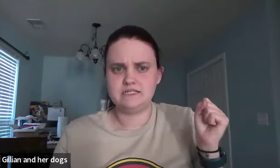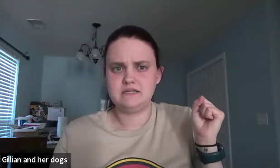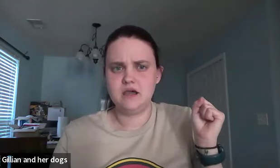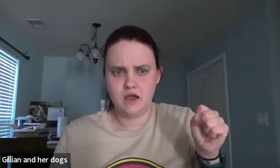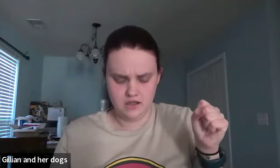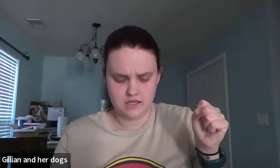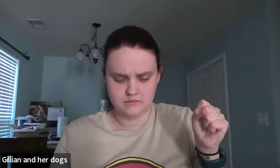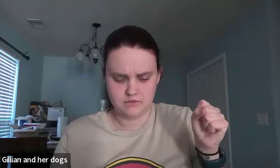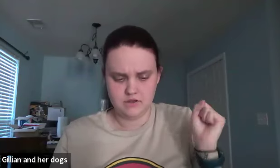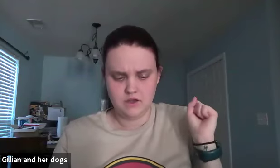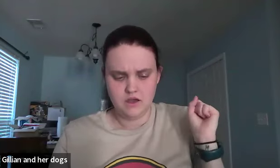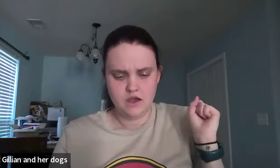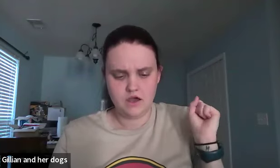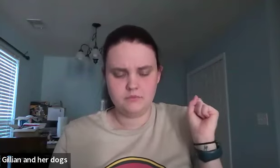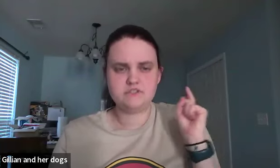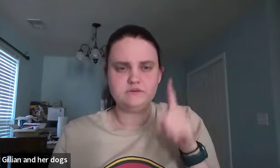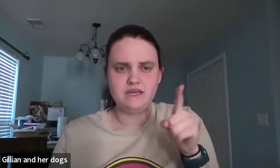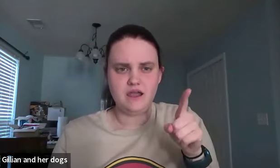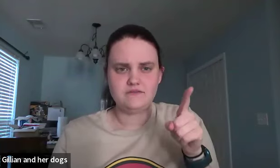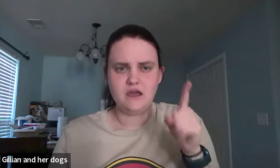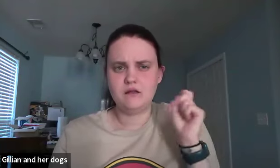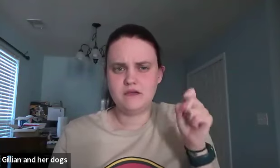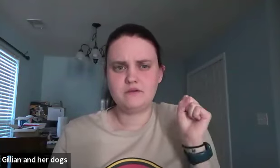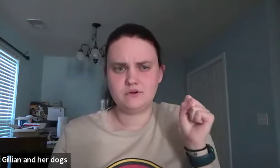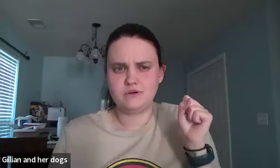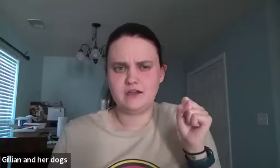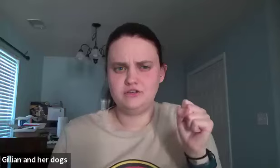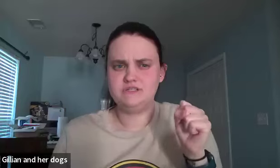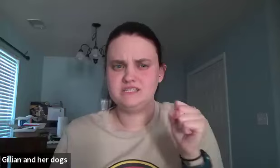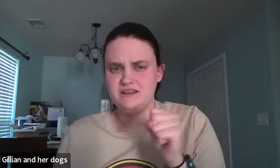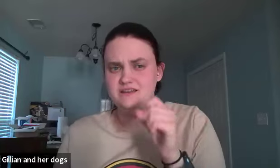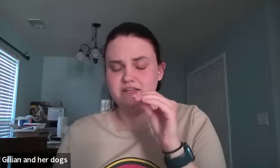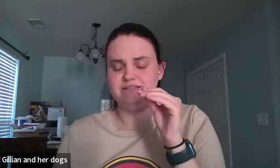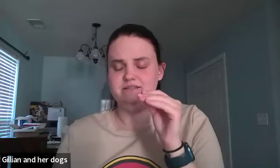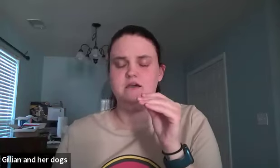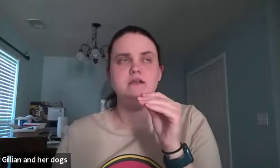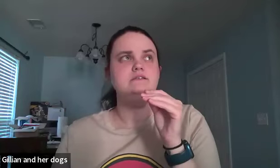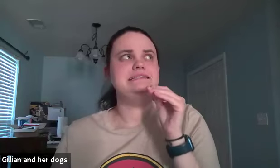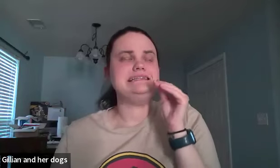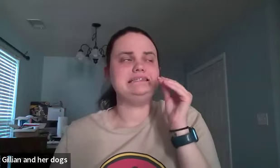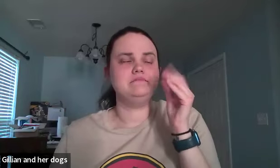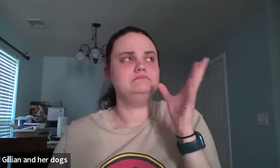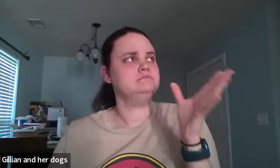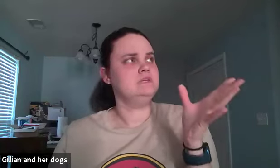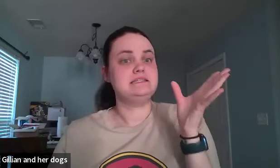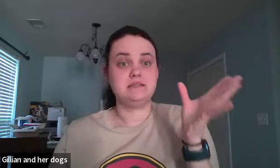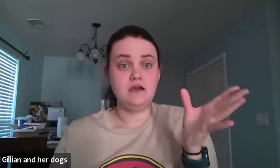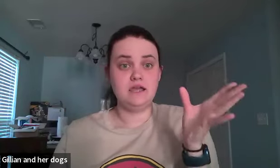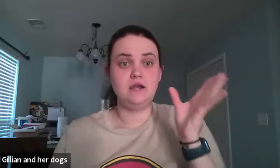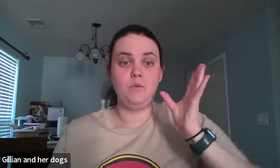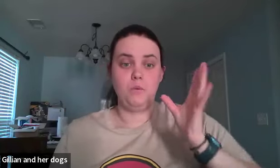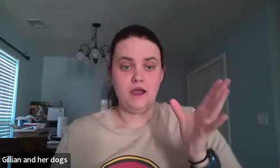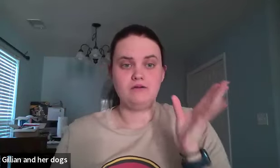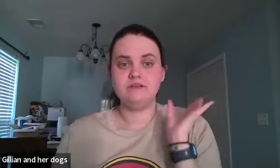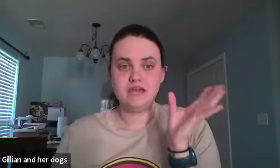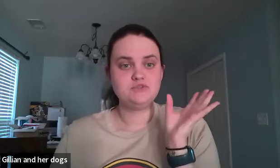did time. So we can add that. I'll add that real quick. How you would decide sign. Wow, kept